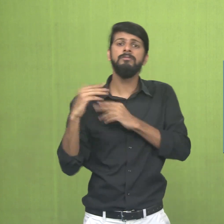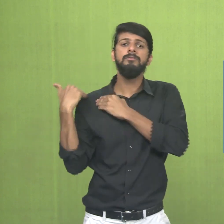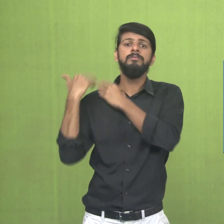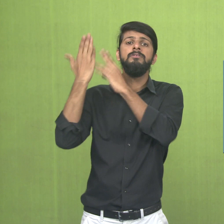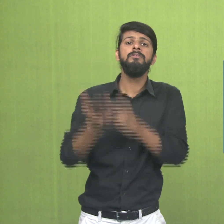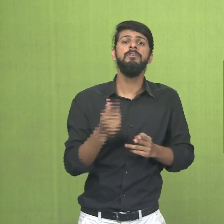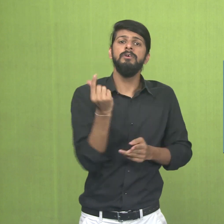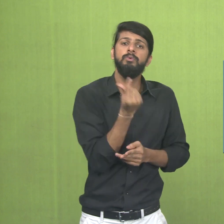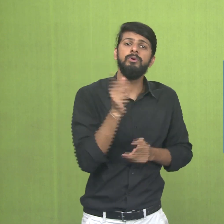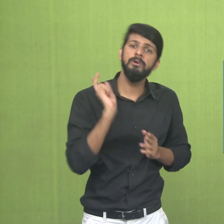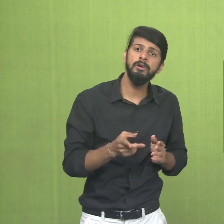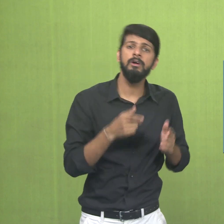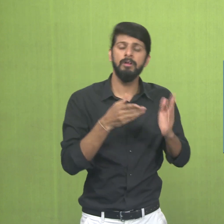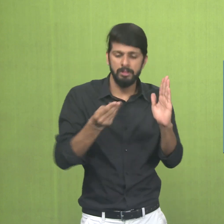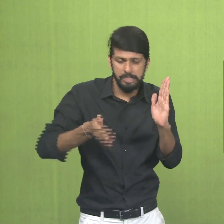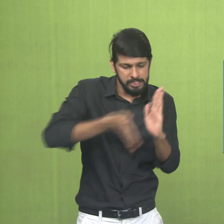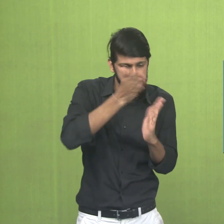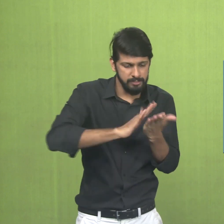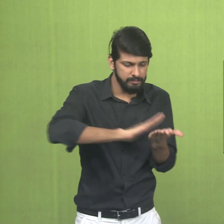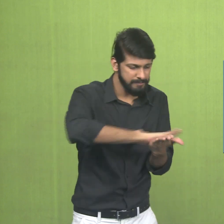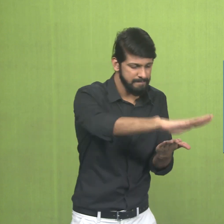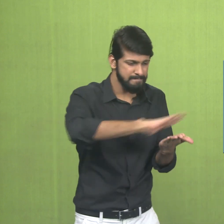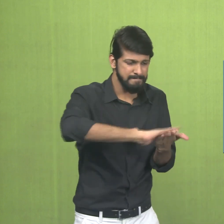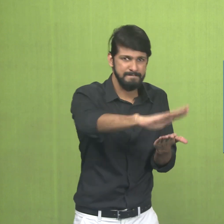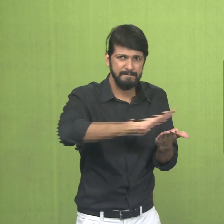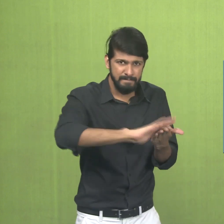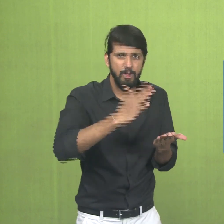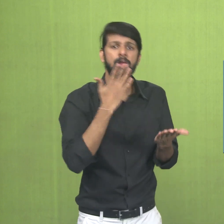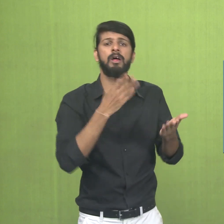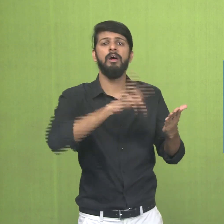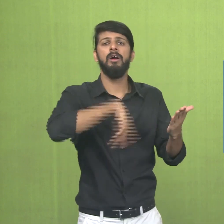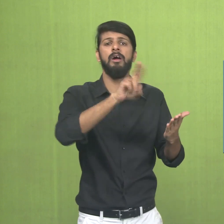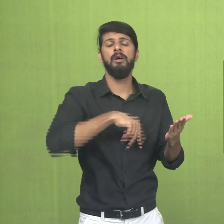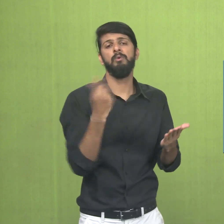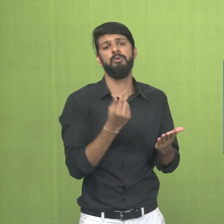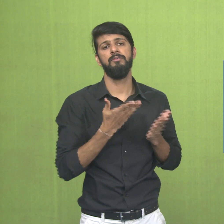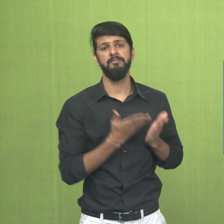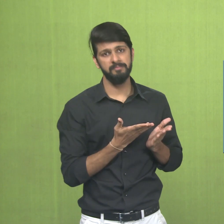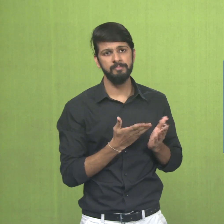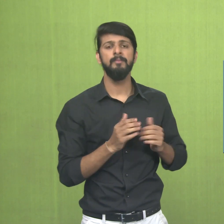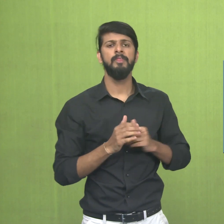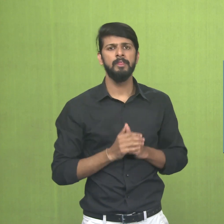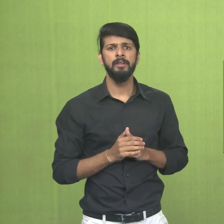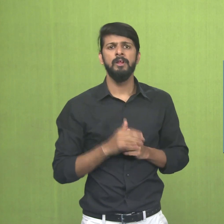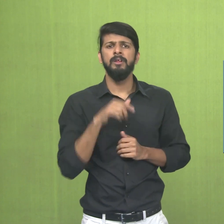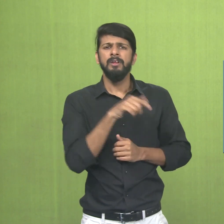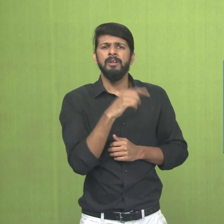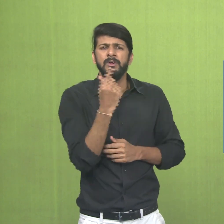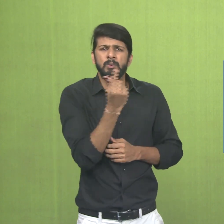the drawings of Avalokiteswara. Since then, this traditional technique still been used,